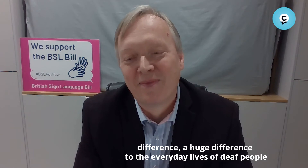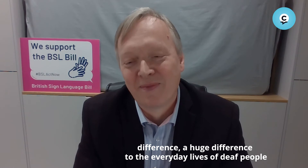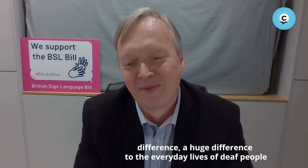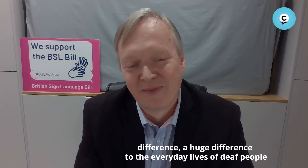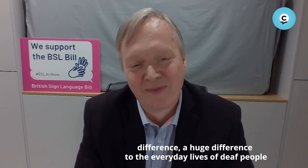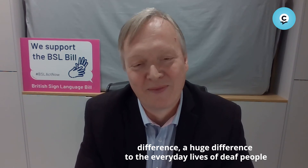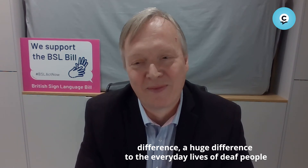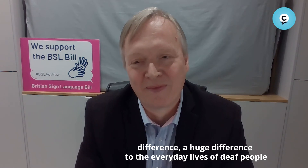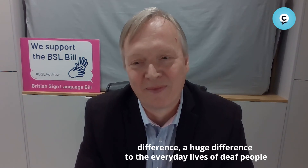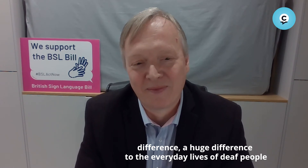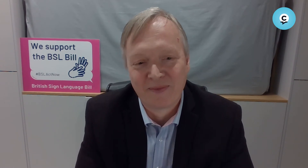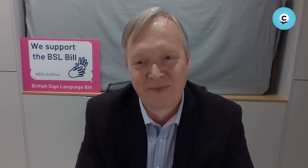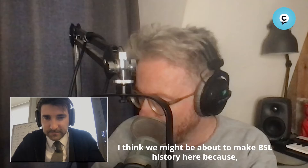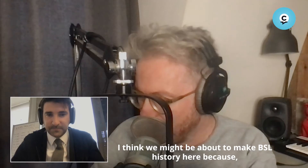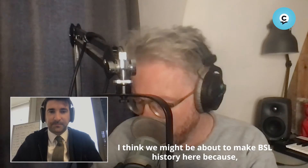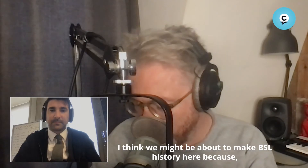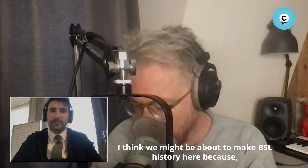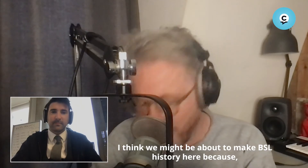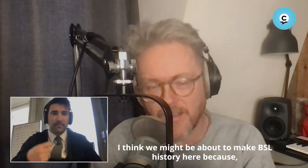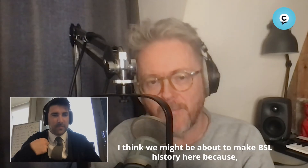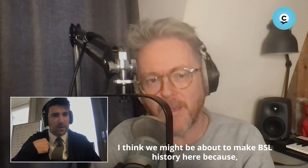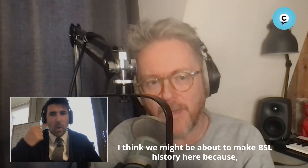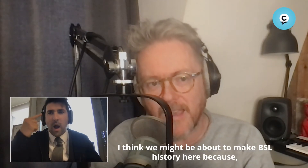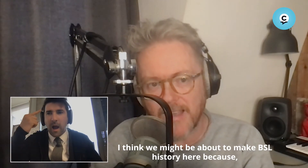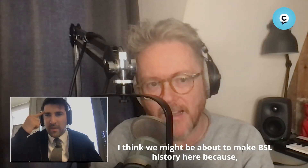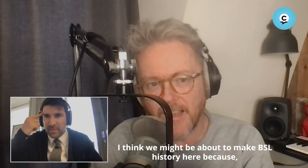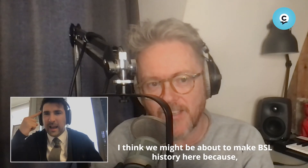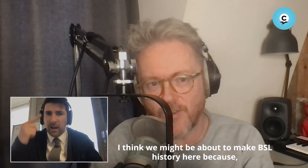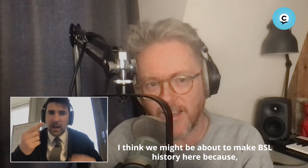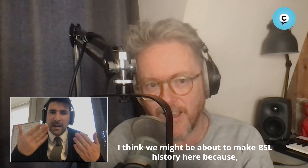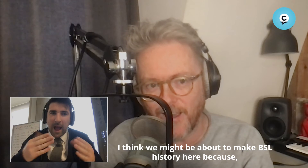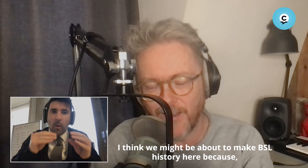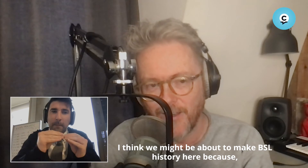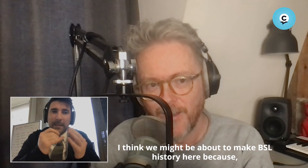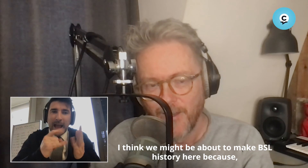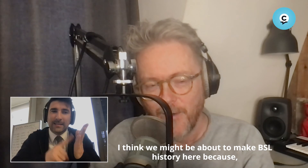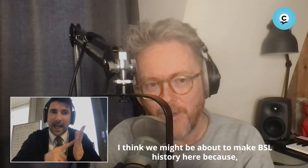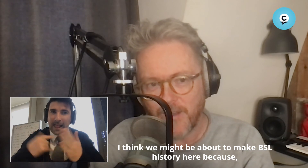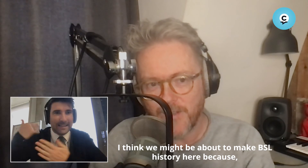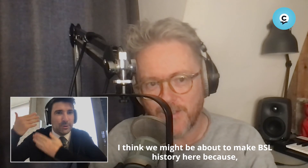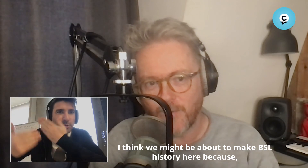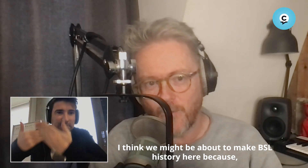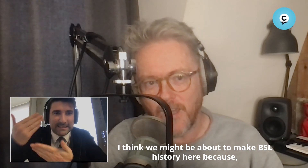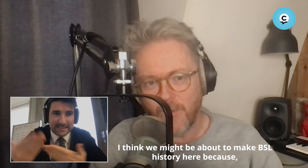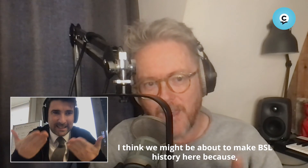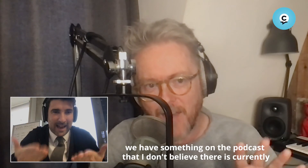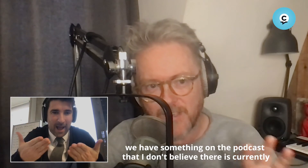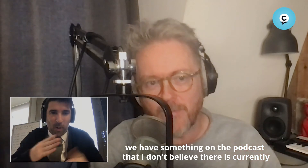the everyday lives of deaf people. I think we might be about to make BSL history here, because we have